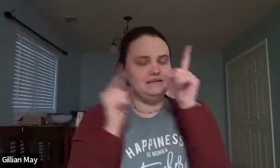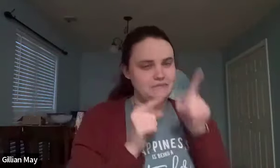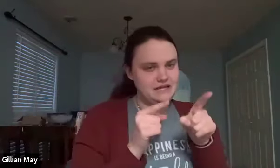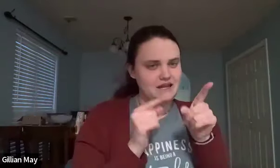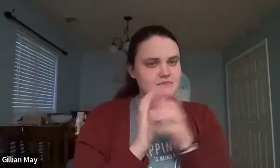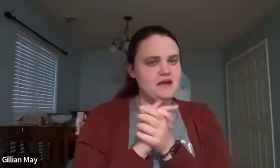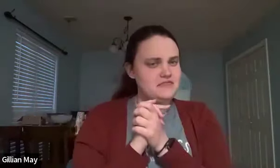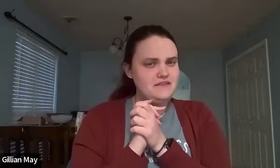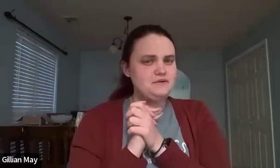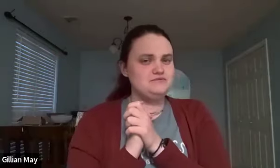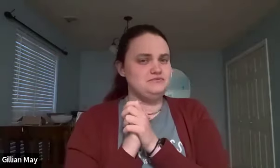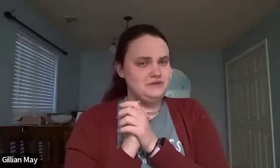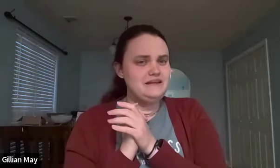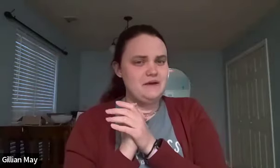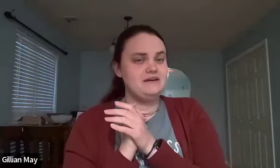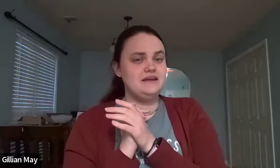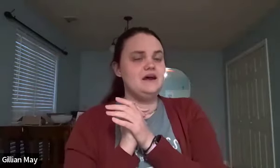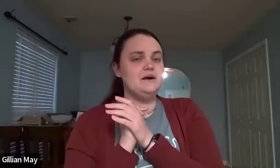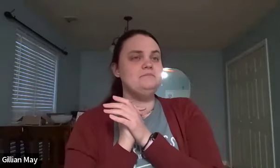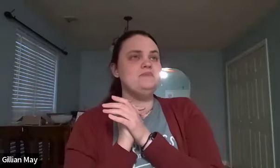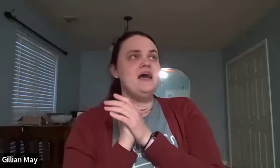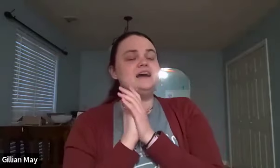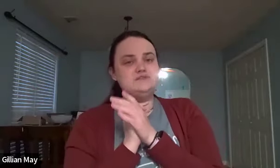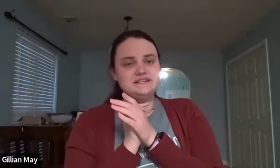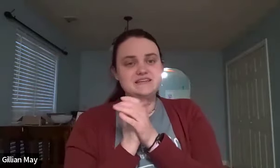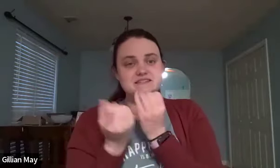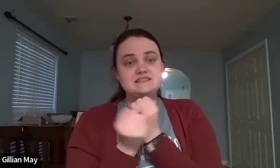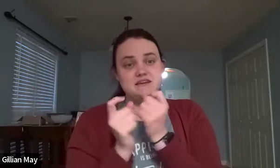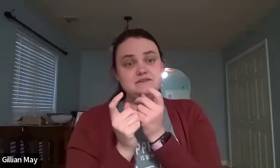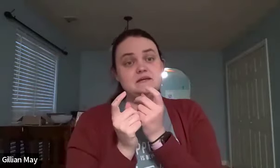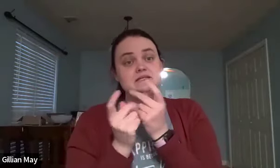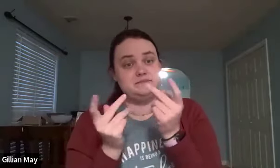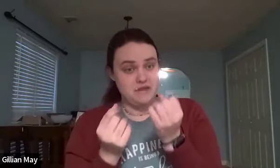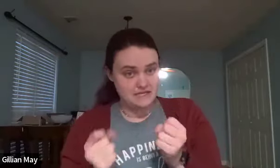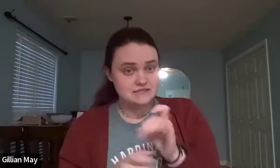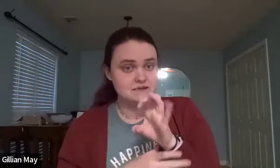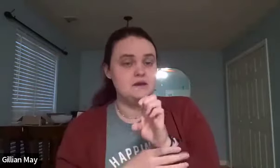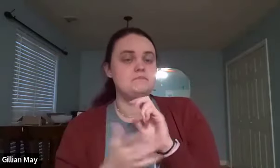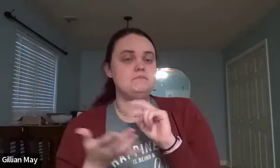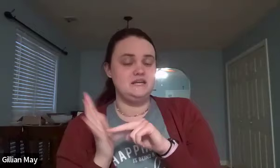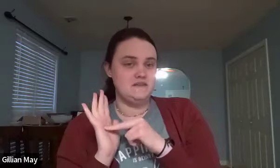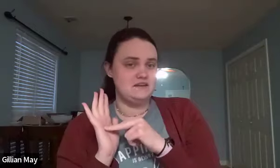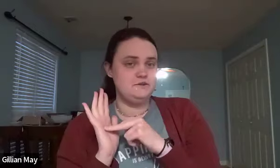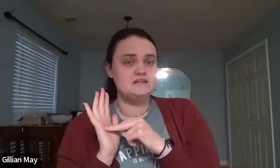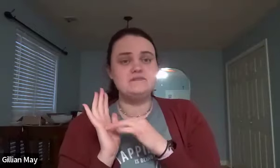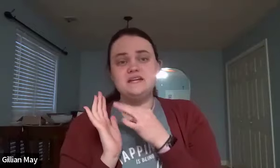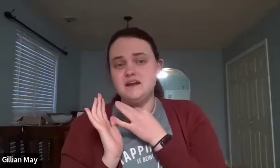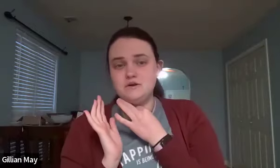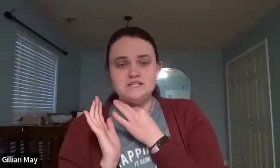might need to add, but I think that was really about it. I do like to say this is a safe space, meaning that if you guys have any kind of